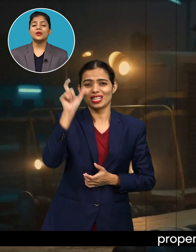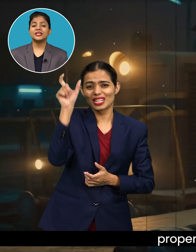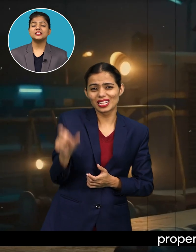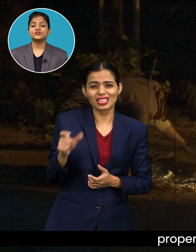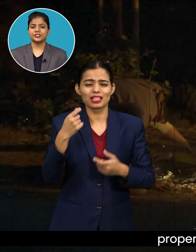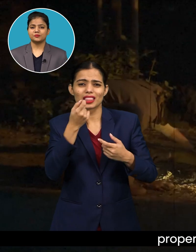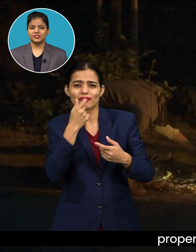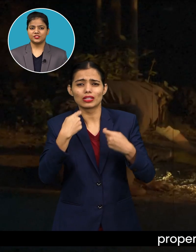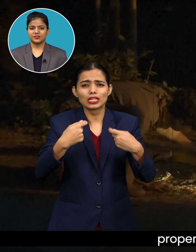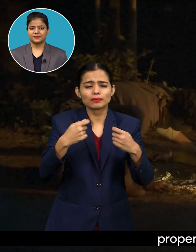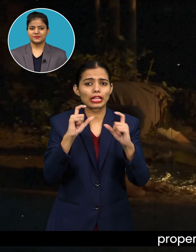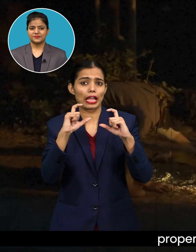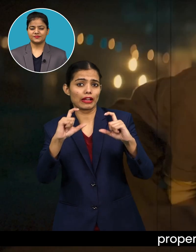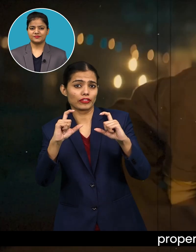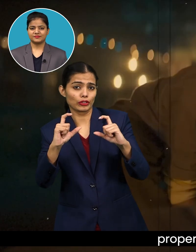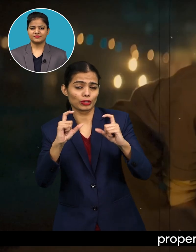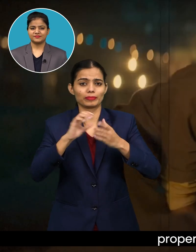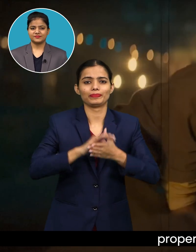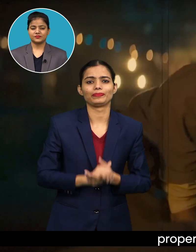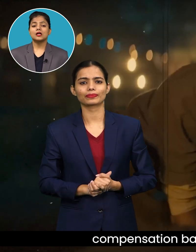proper medical treatment,